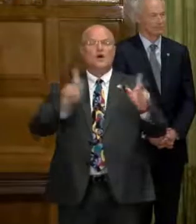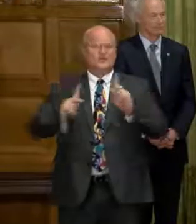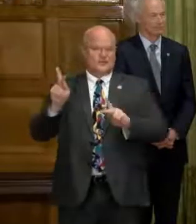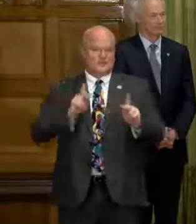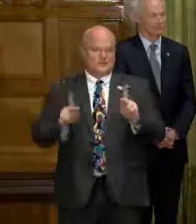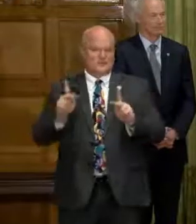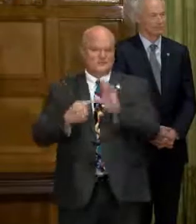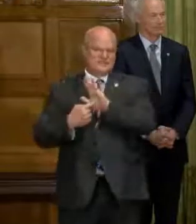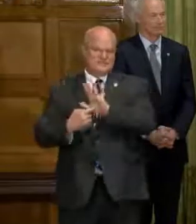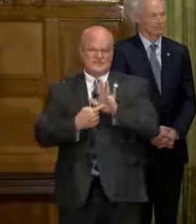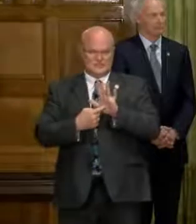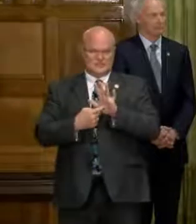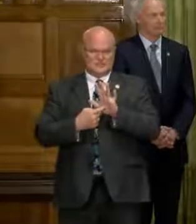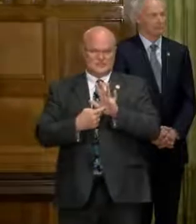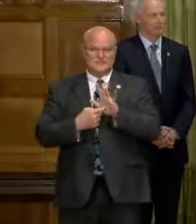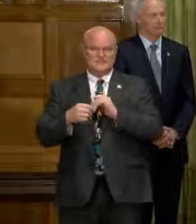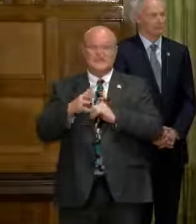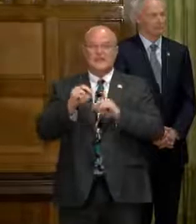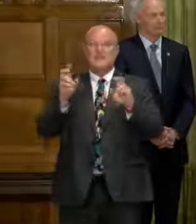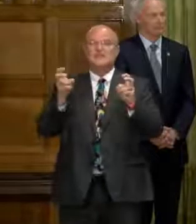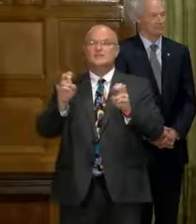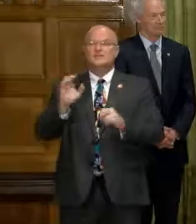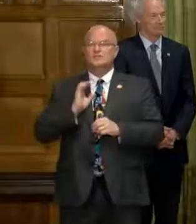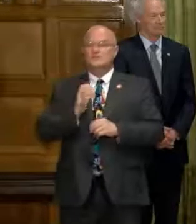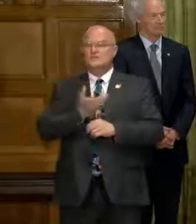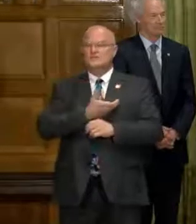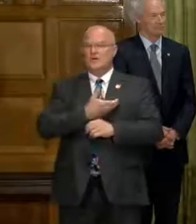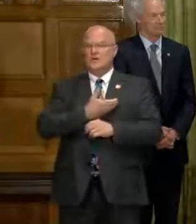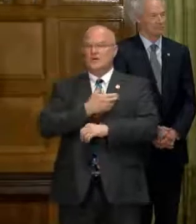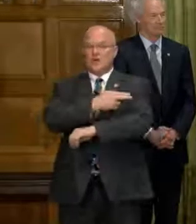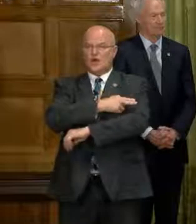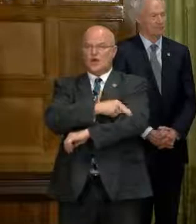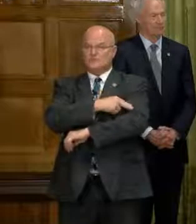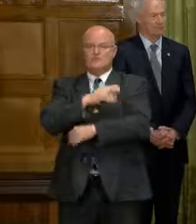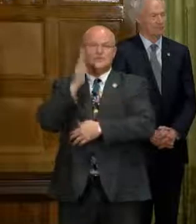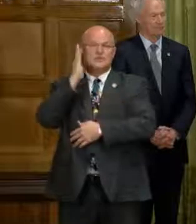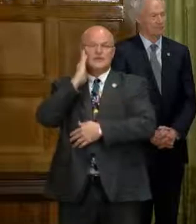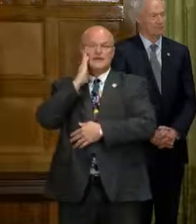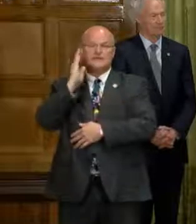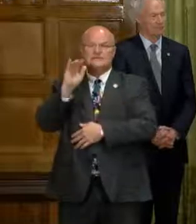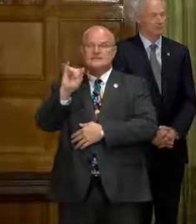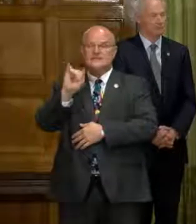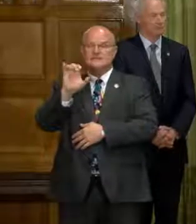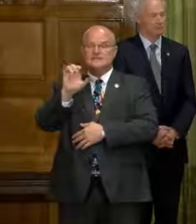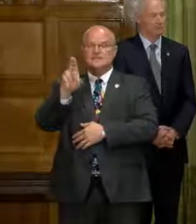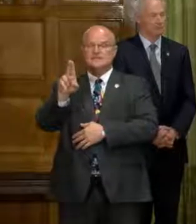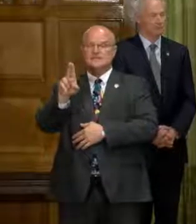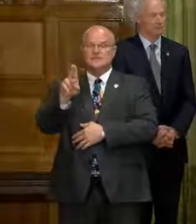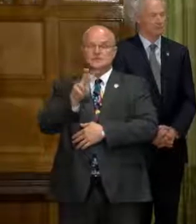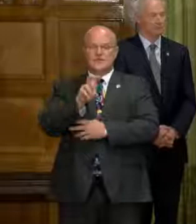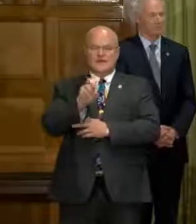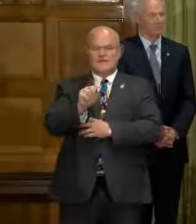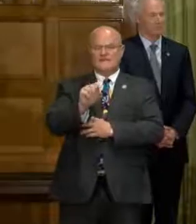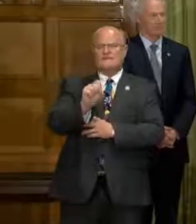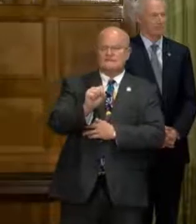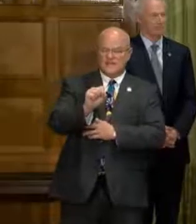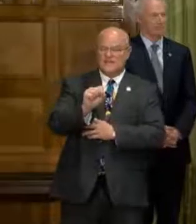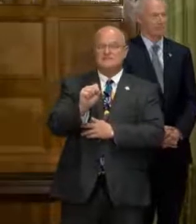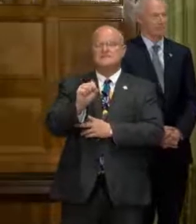symptomatic individuals. And in terms of our hospital beds, ICU beds, and ventilator